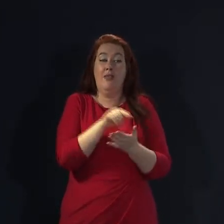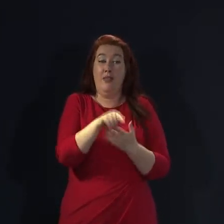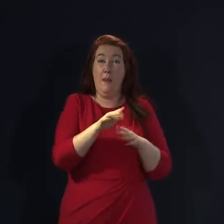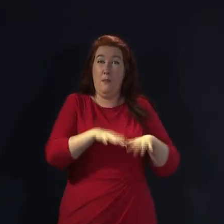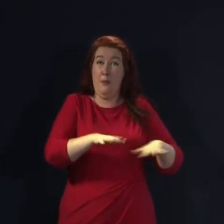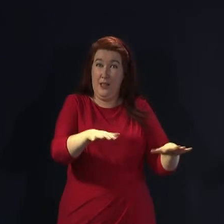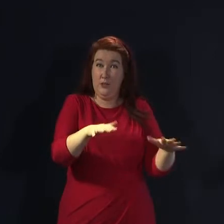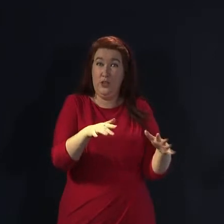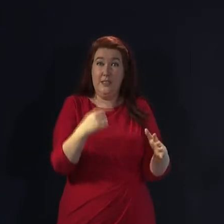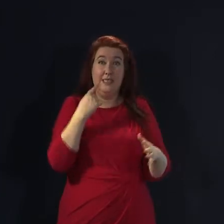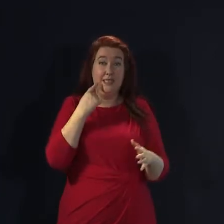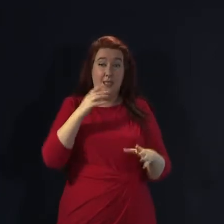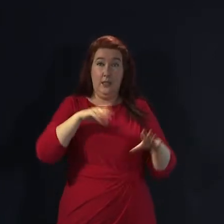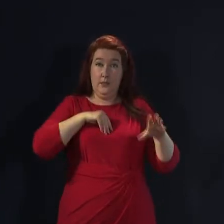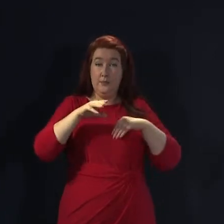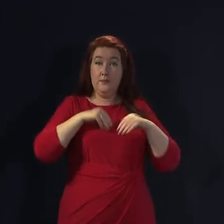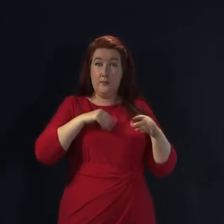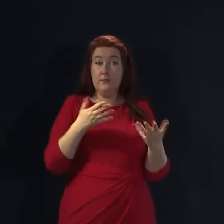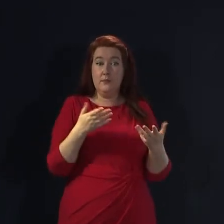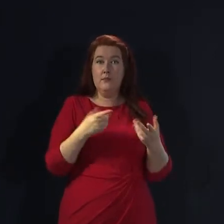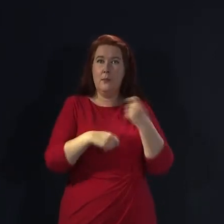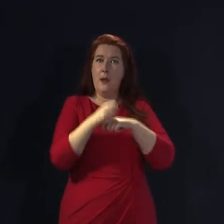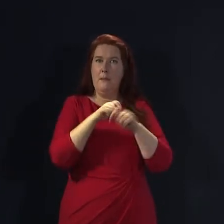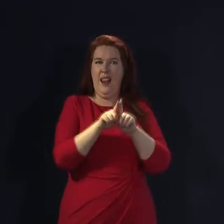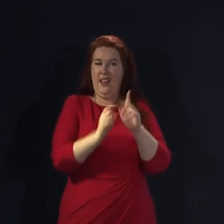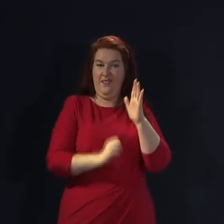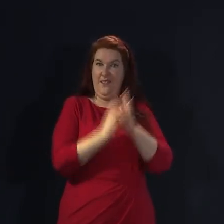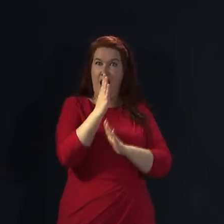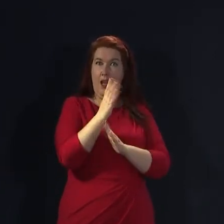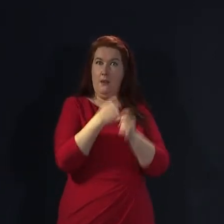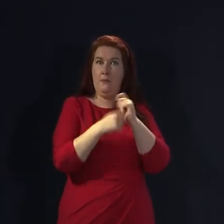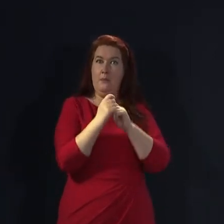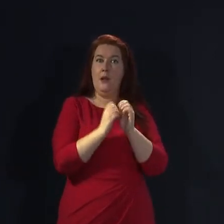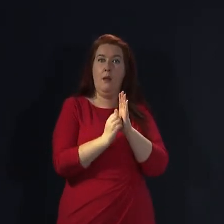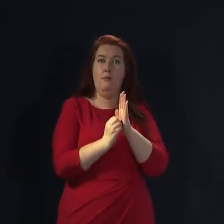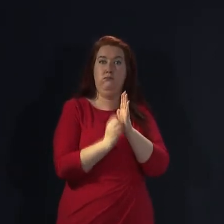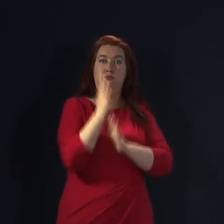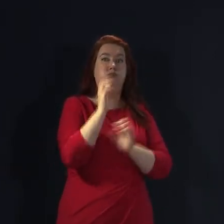population, excuse the analogy, but the fire begins to run much, much faster and much, much hotter